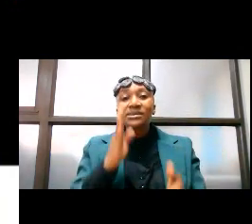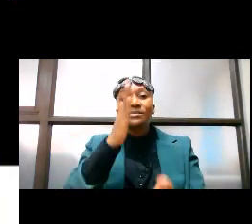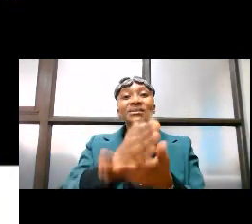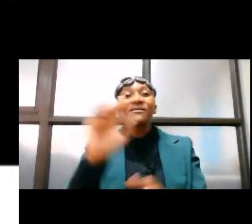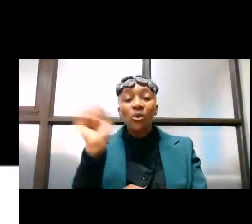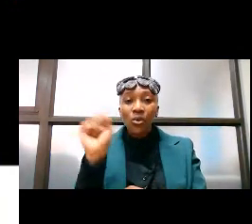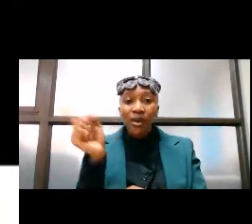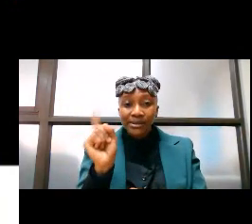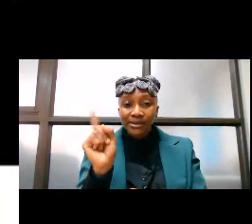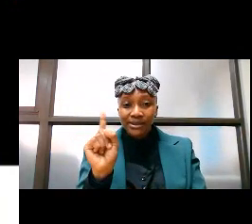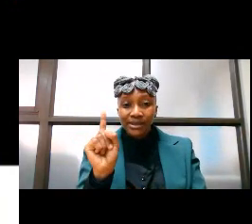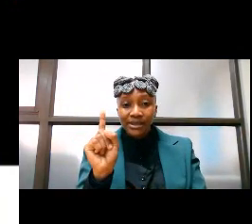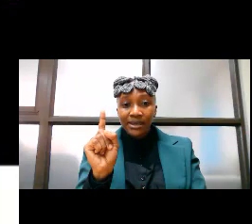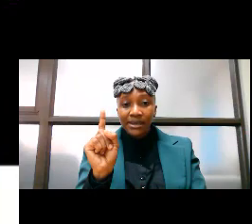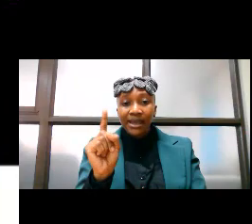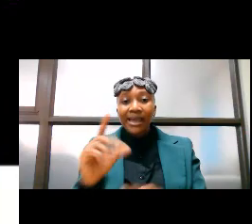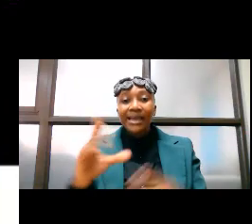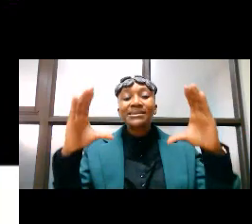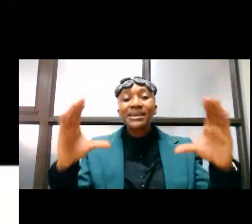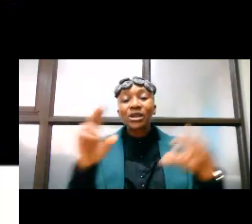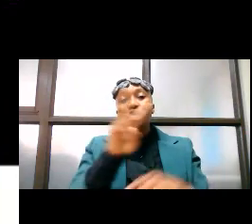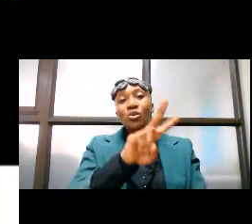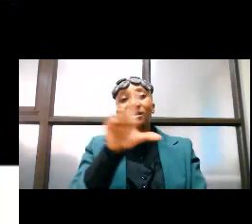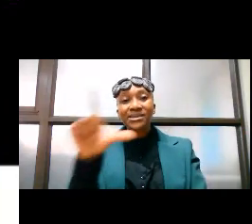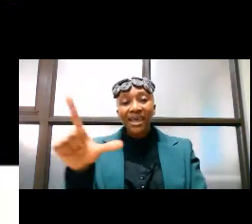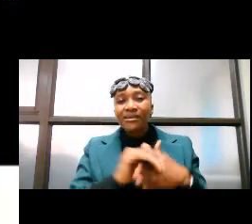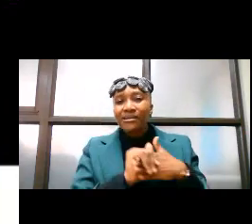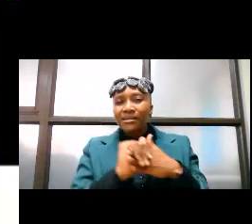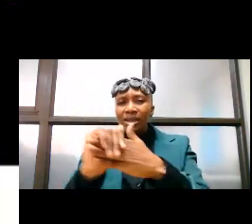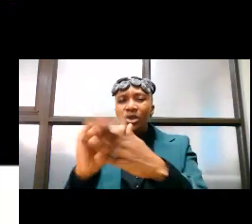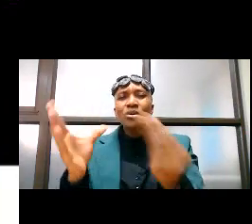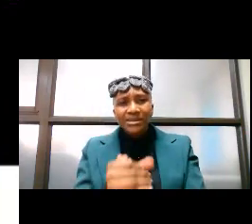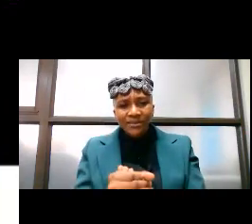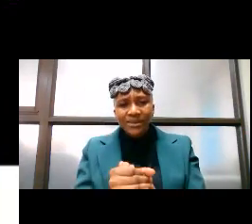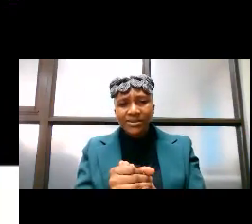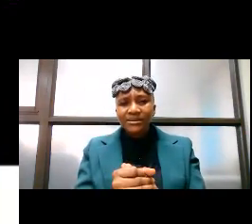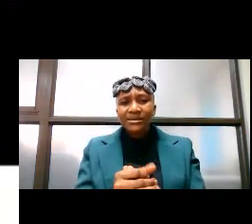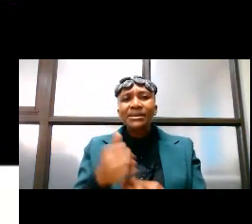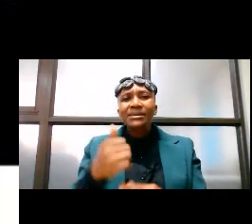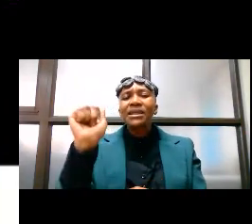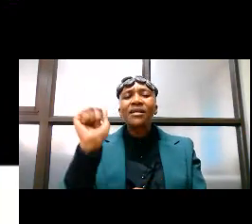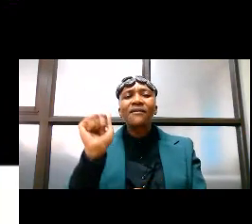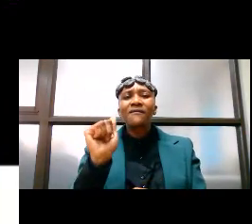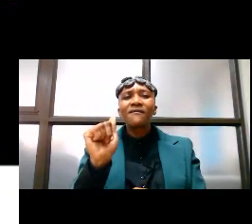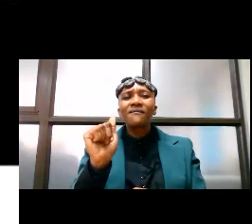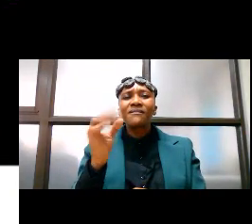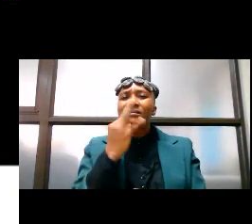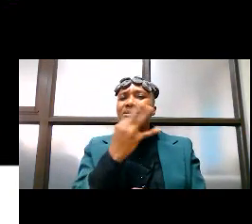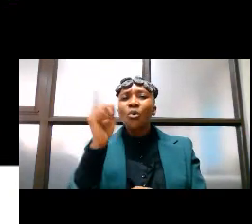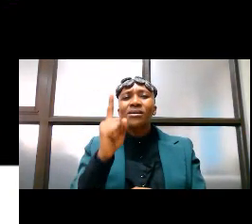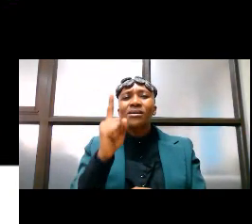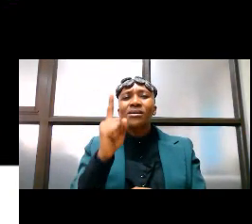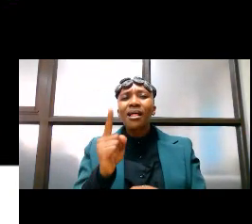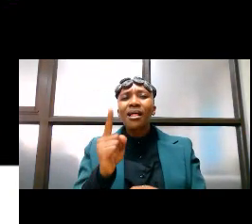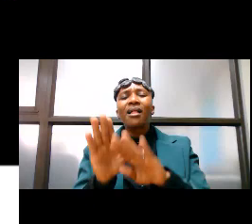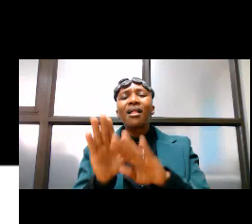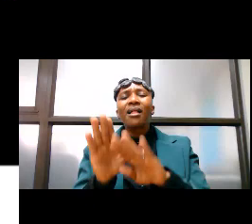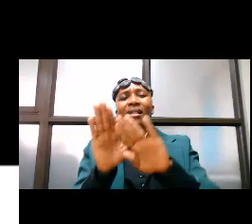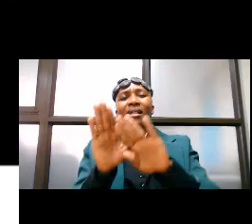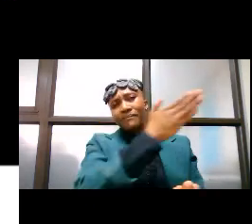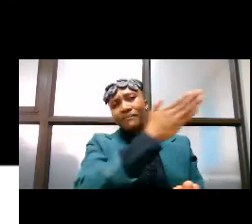for the blind, was called Left in the Dark. And the conclusion is that in the